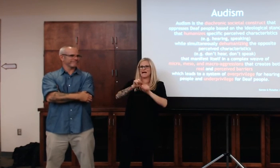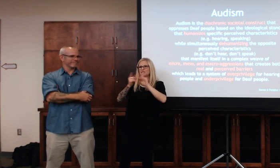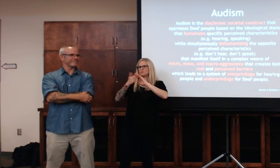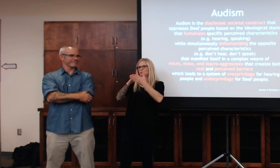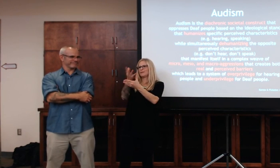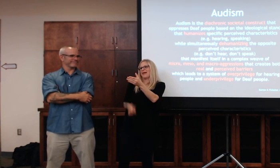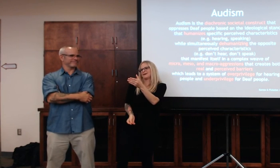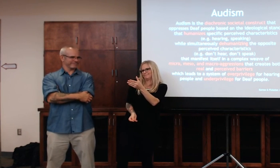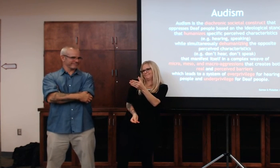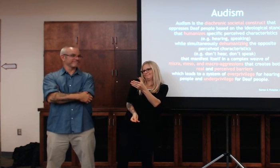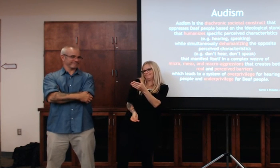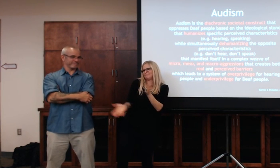as a community lack.